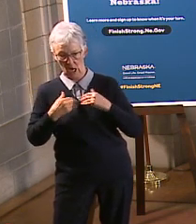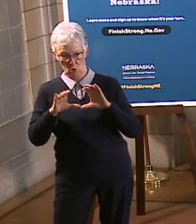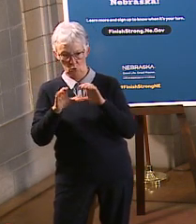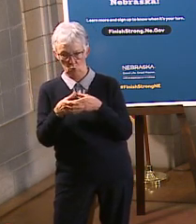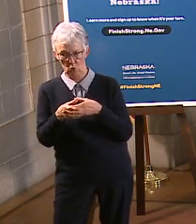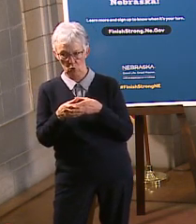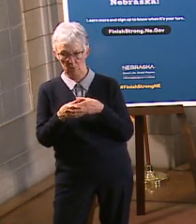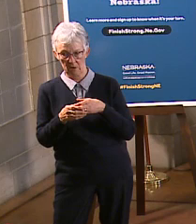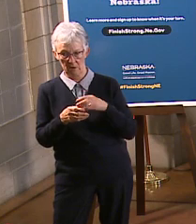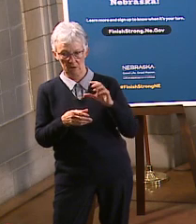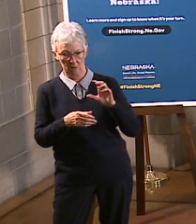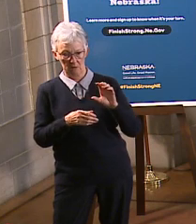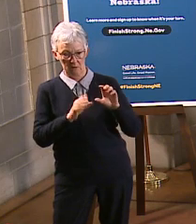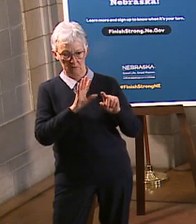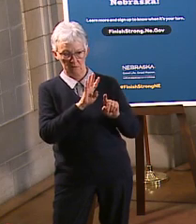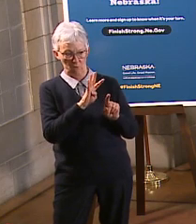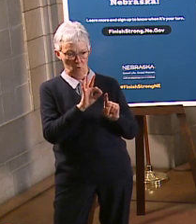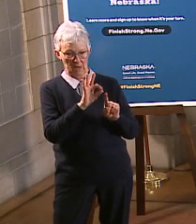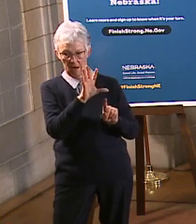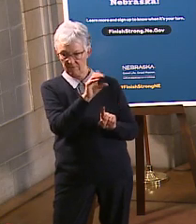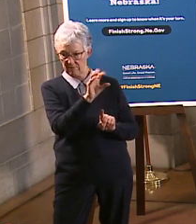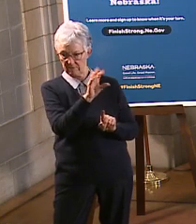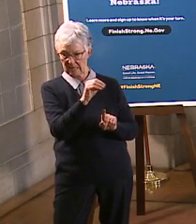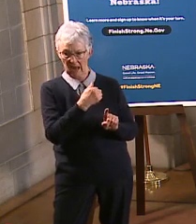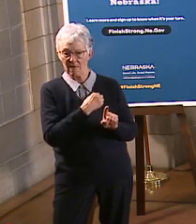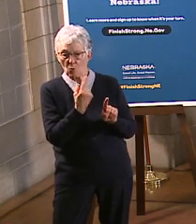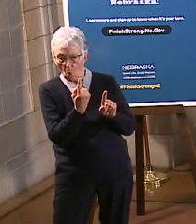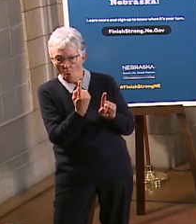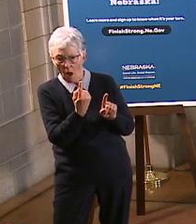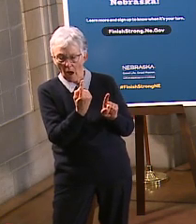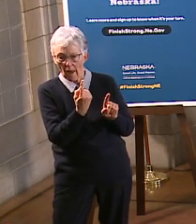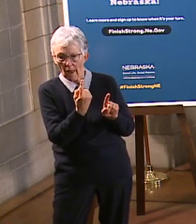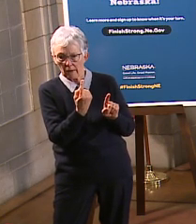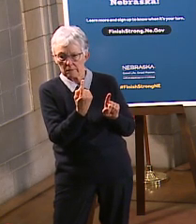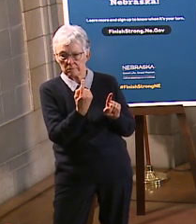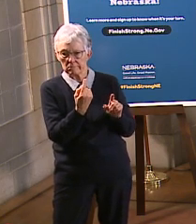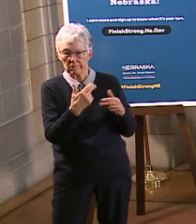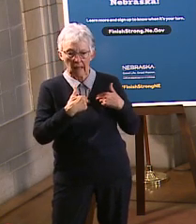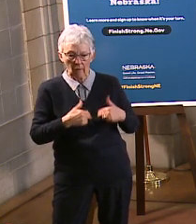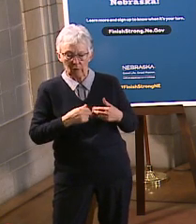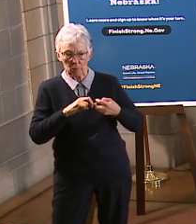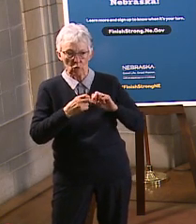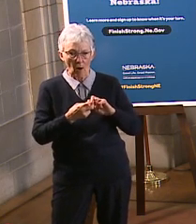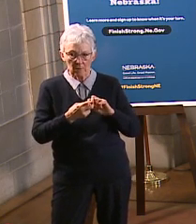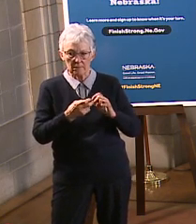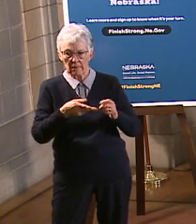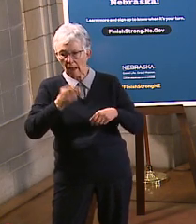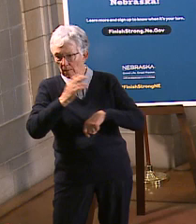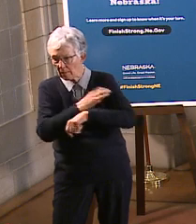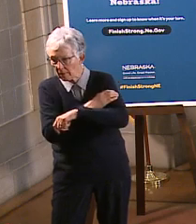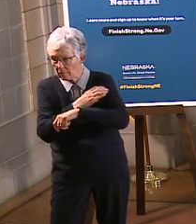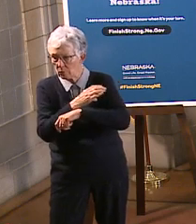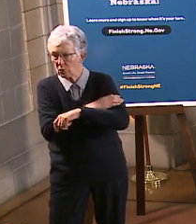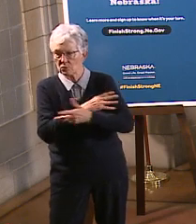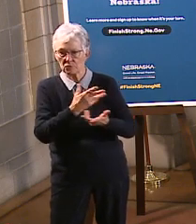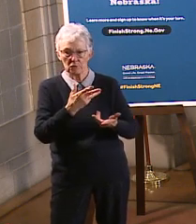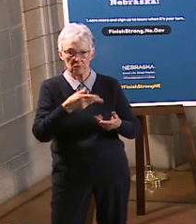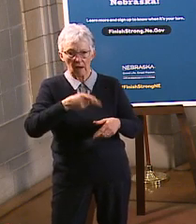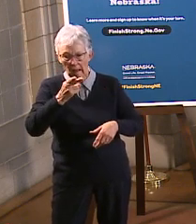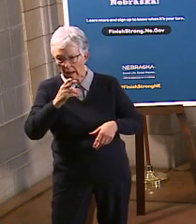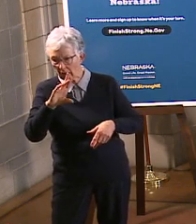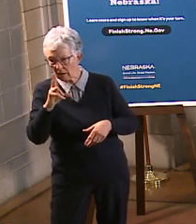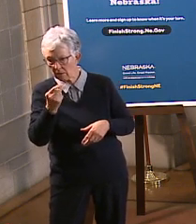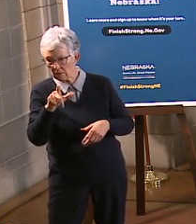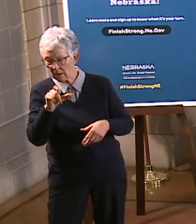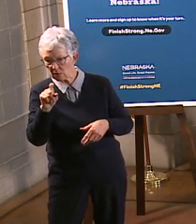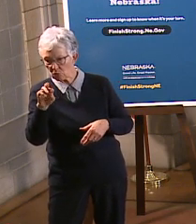single comorbidity, and they don't, but let's say they did, if they all had one single comorbidity, it still wouldn't be as much risk as those people